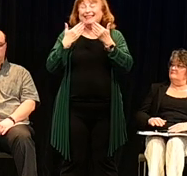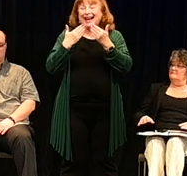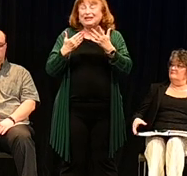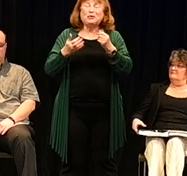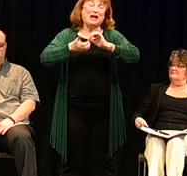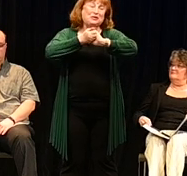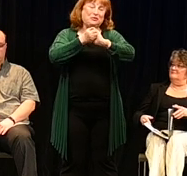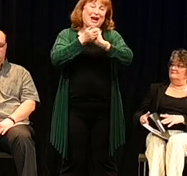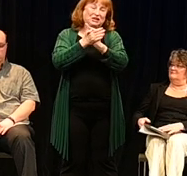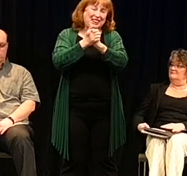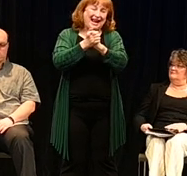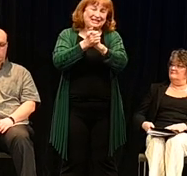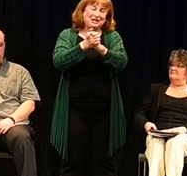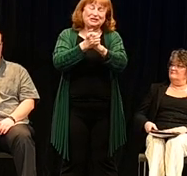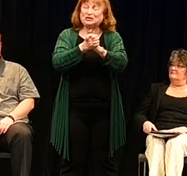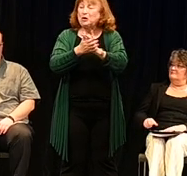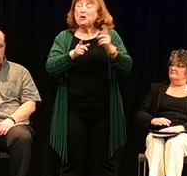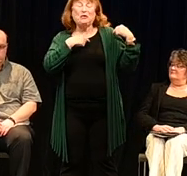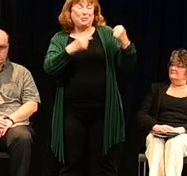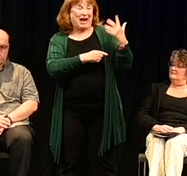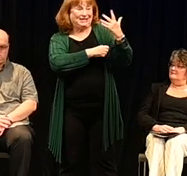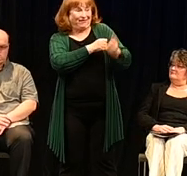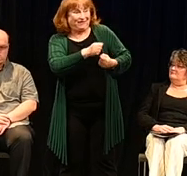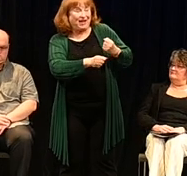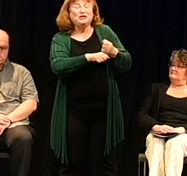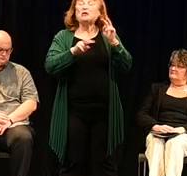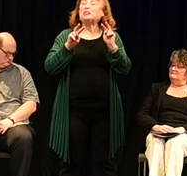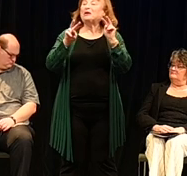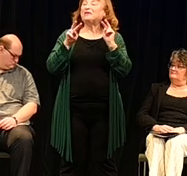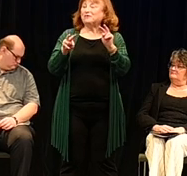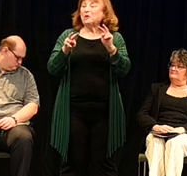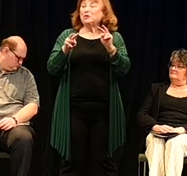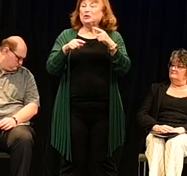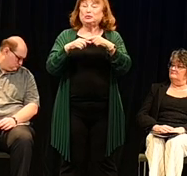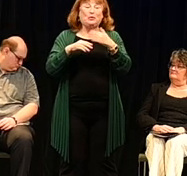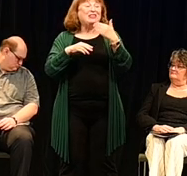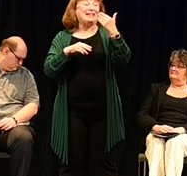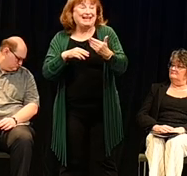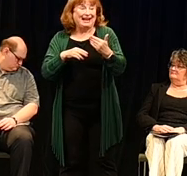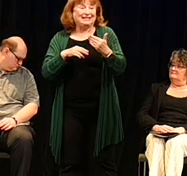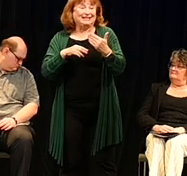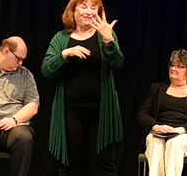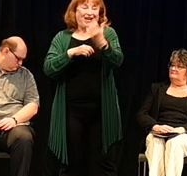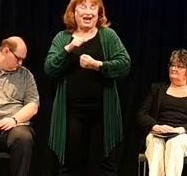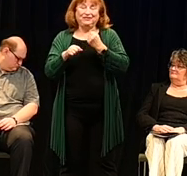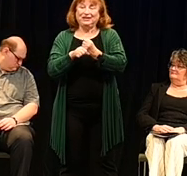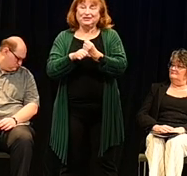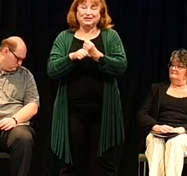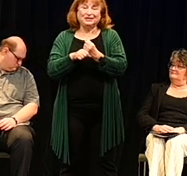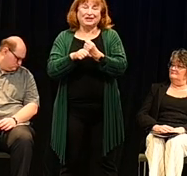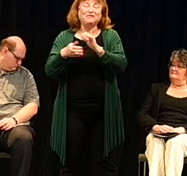and congratulations on your past 5 years. Looking forward to the next 5